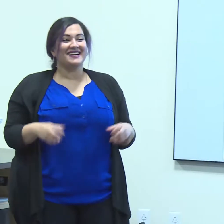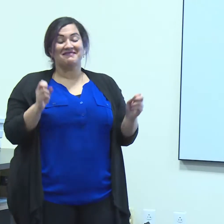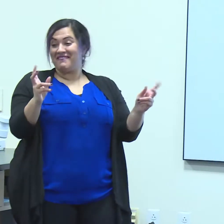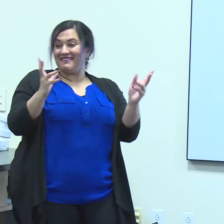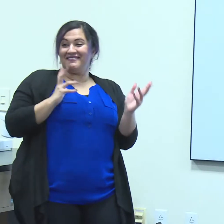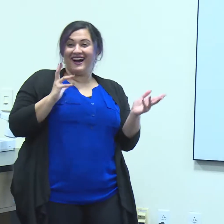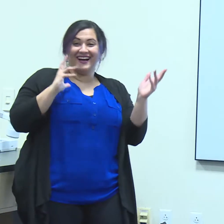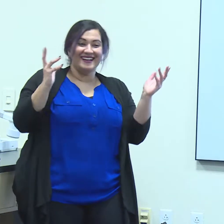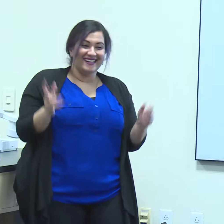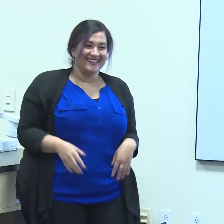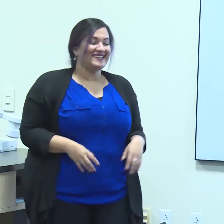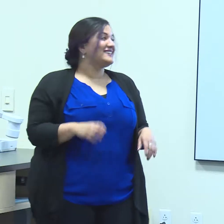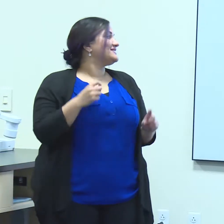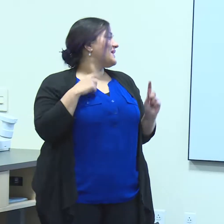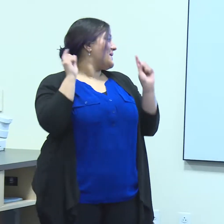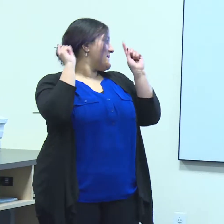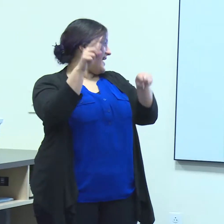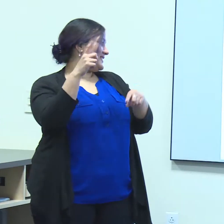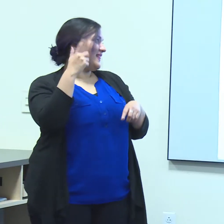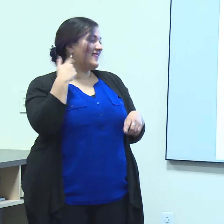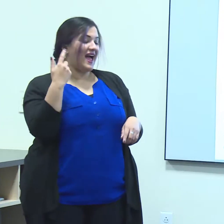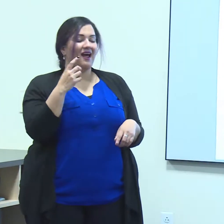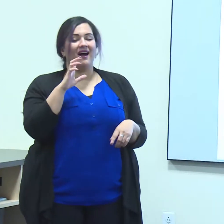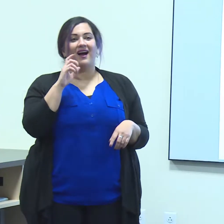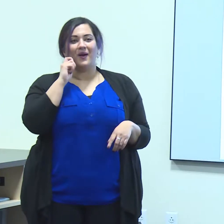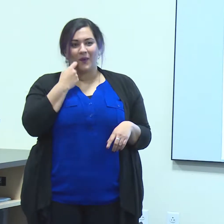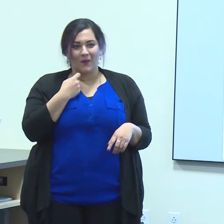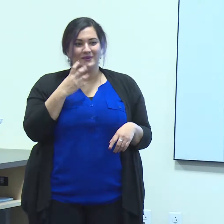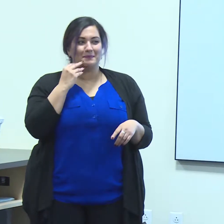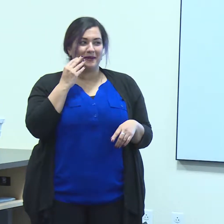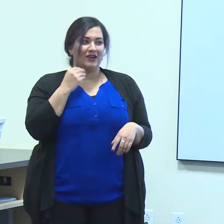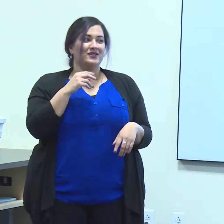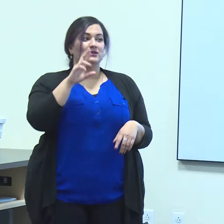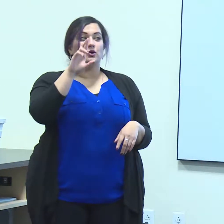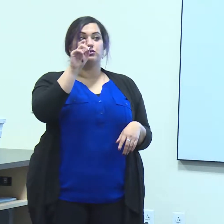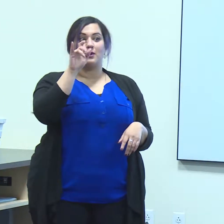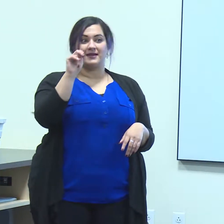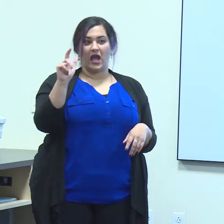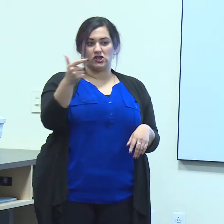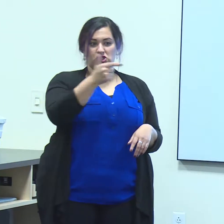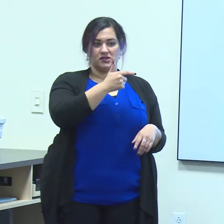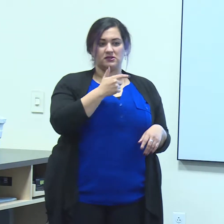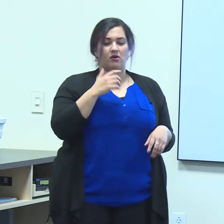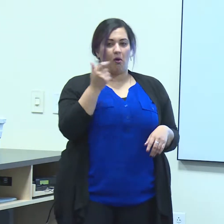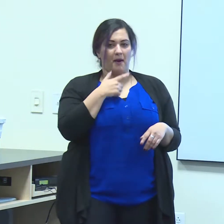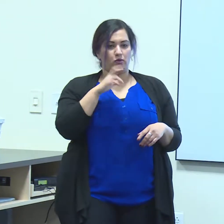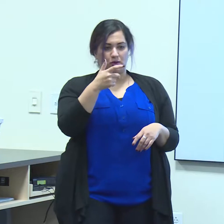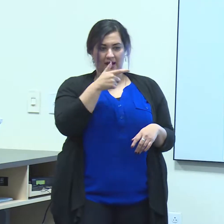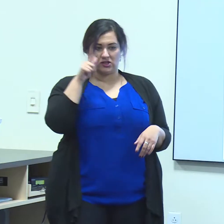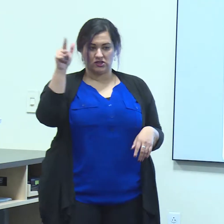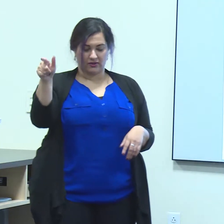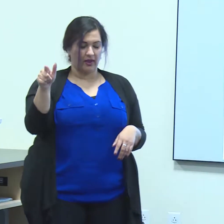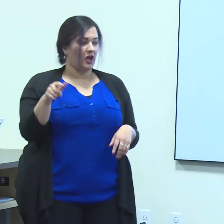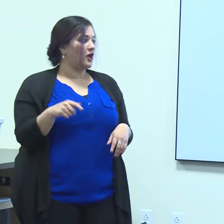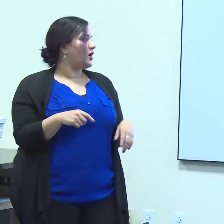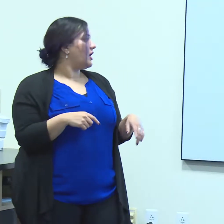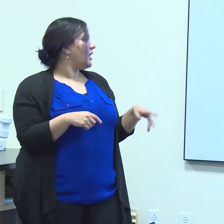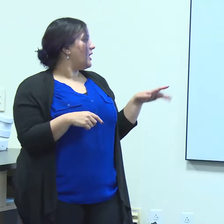London. Okay, I went to London. It was a very cool experience. And rotations, all of my lab rotations were there